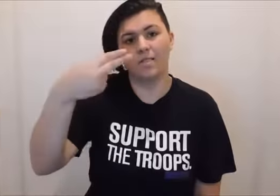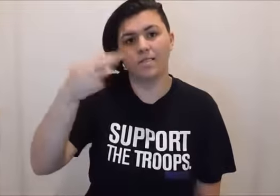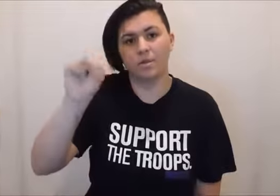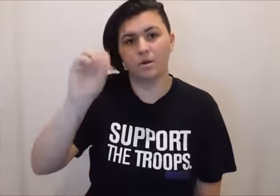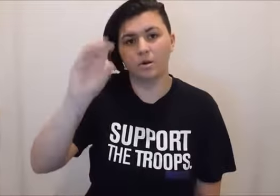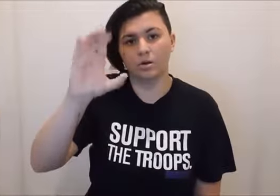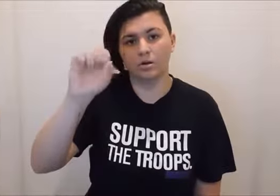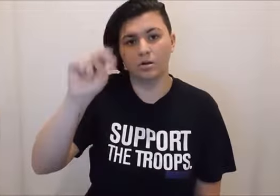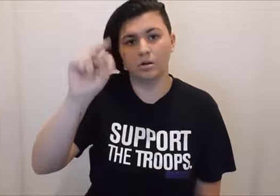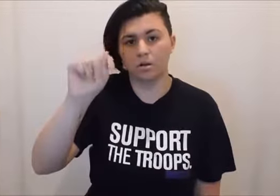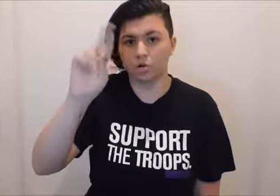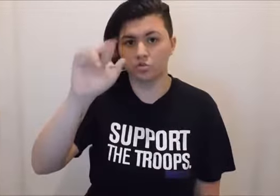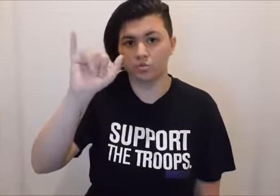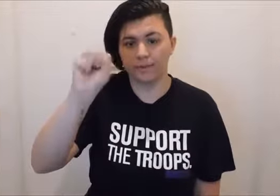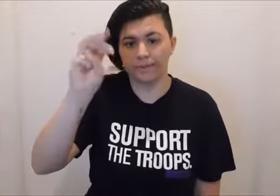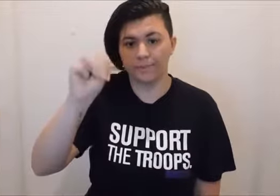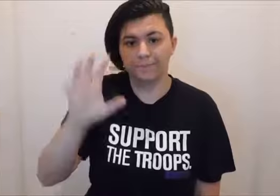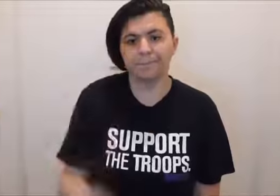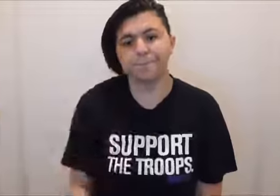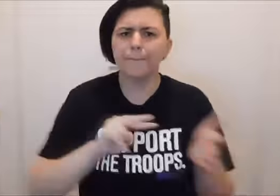and the other one is ethnocentrism.